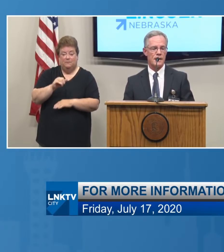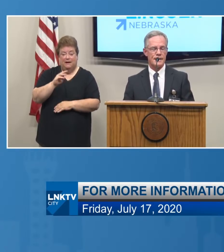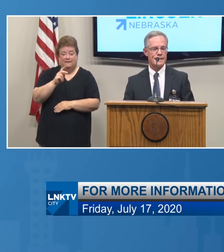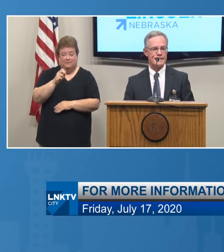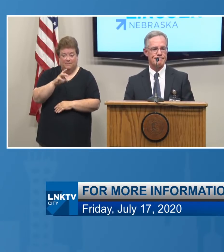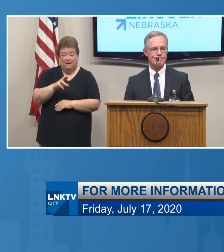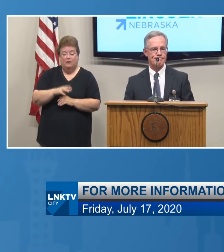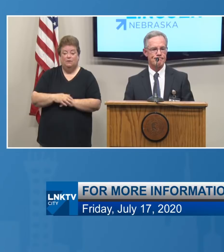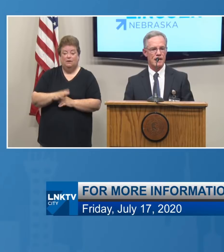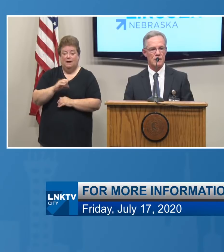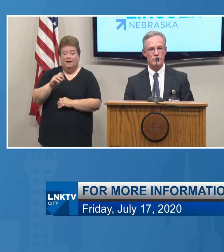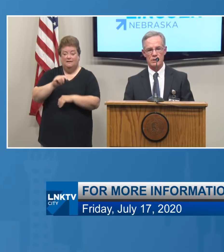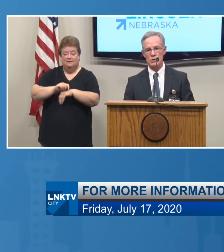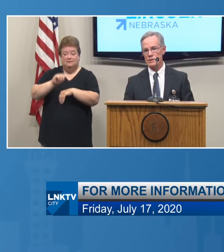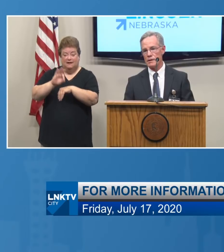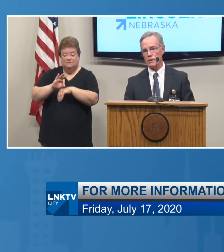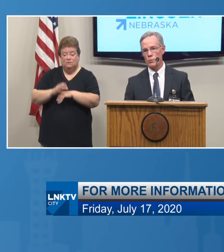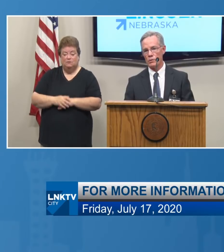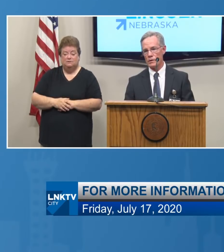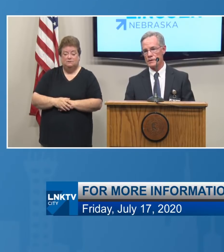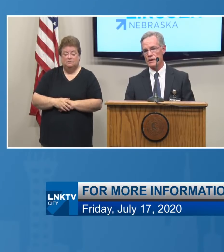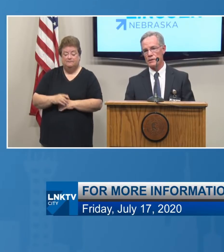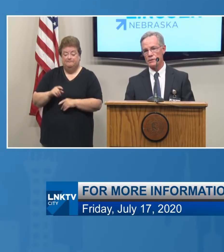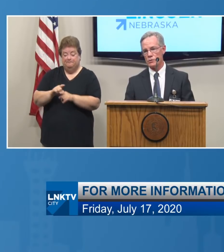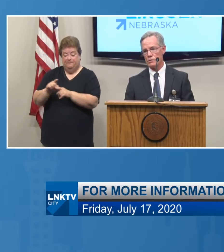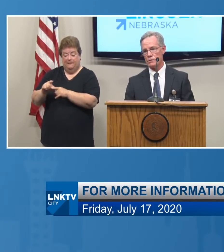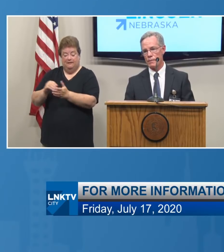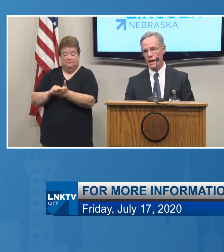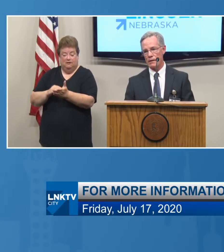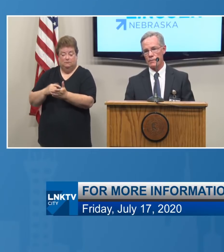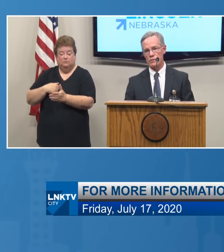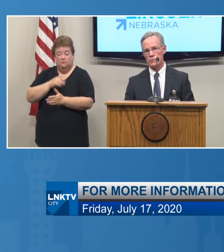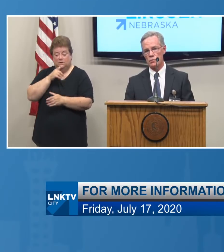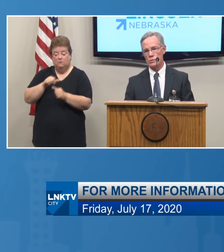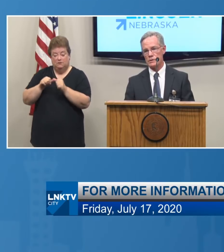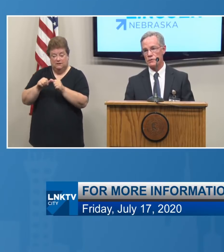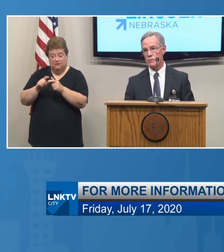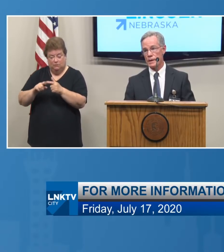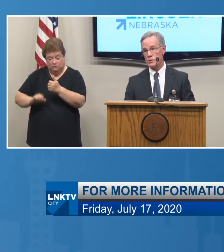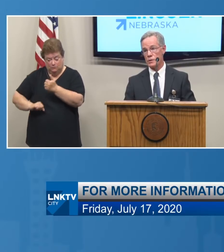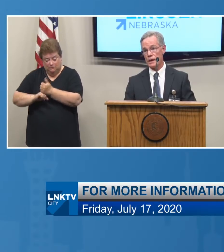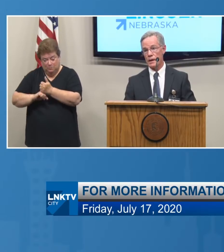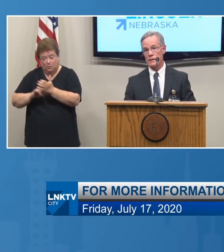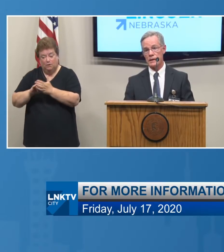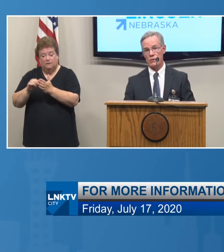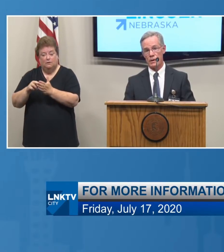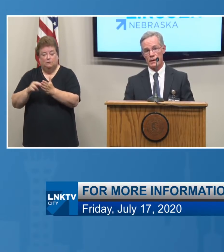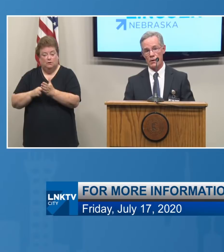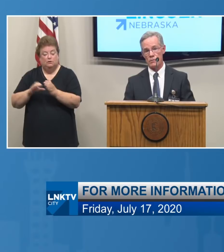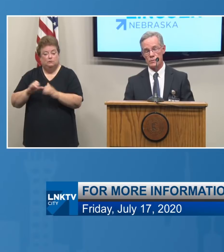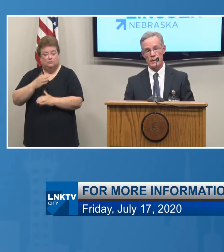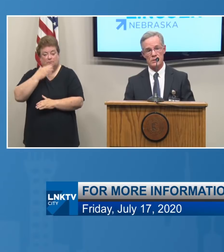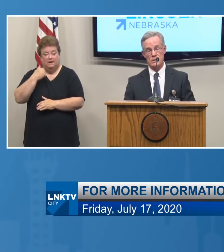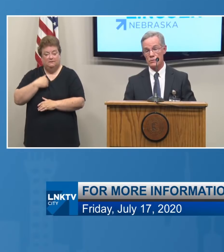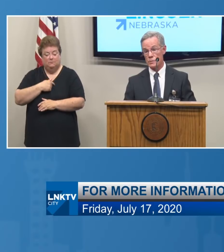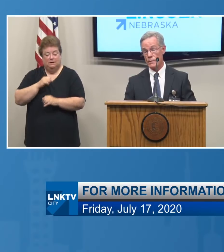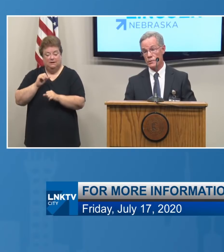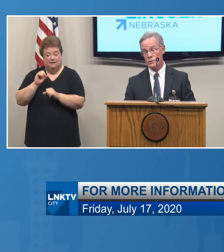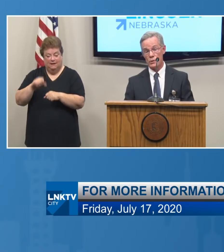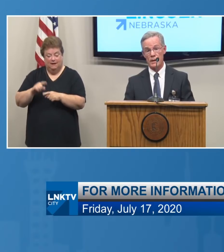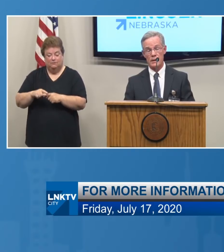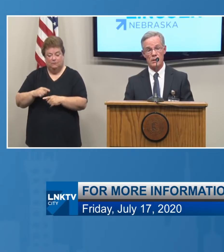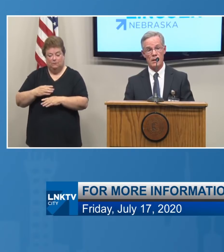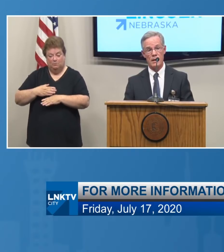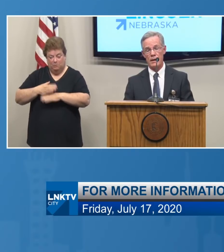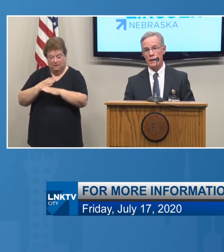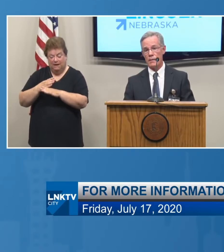force. As physicians, I think we will continue to back up those rules, to do the best we can to take great care of those patients and those people who